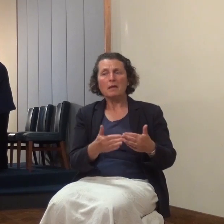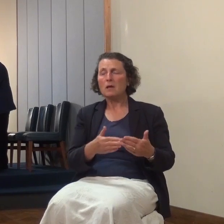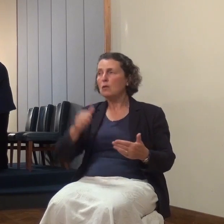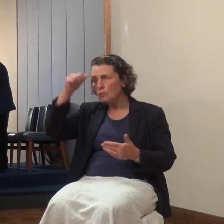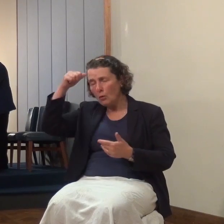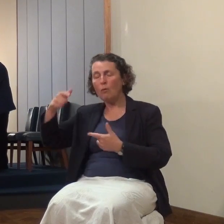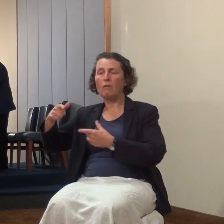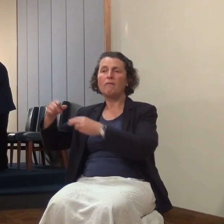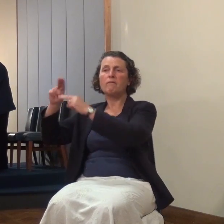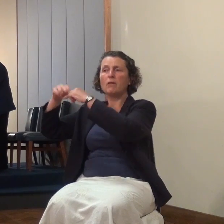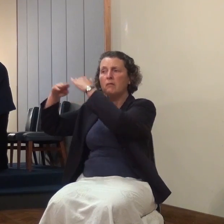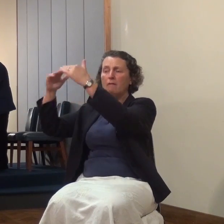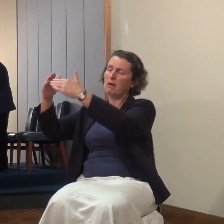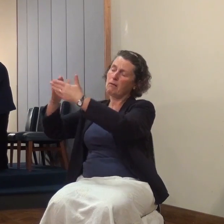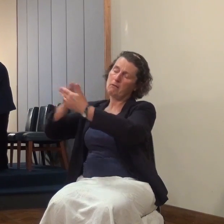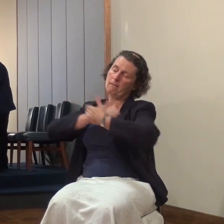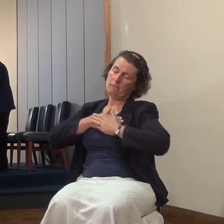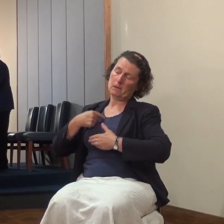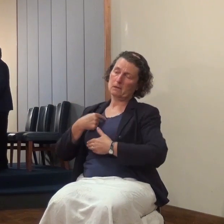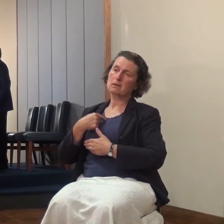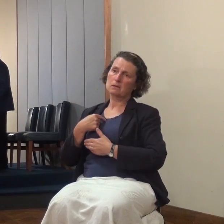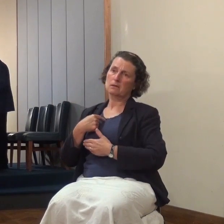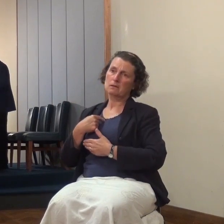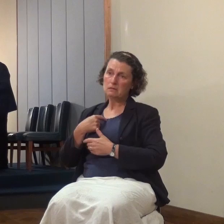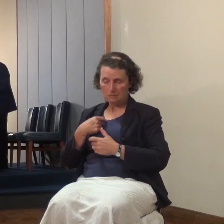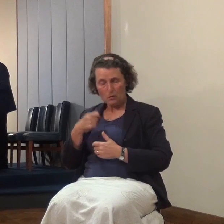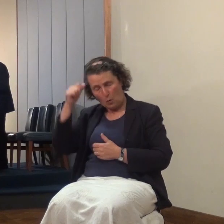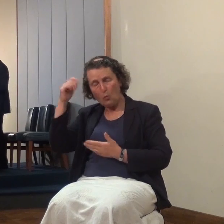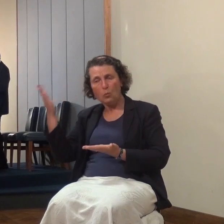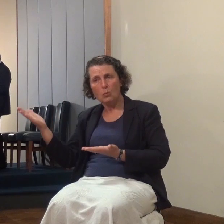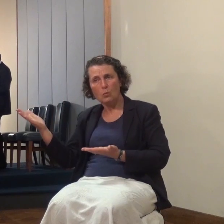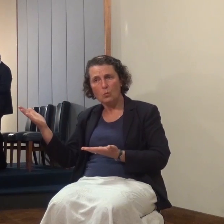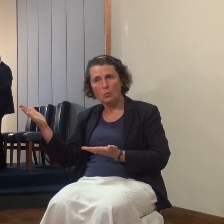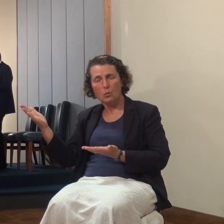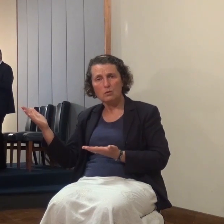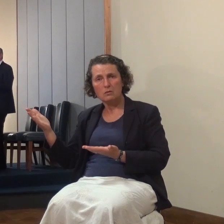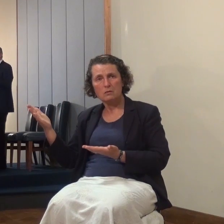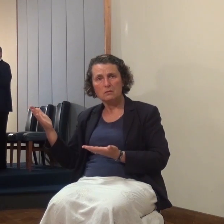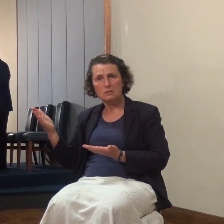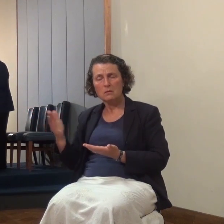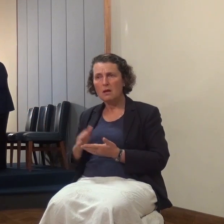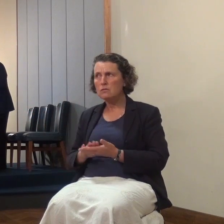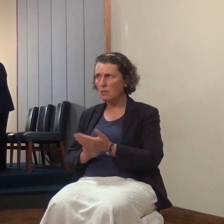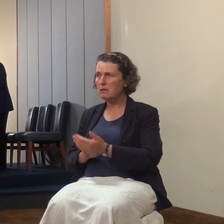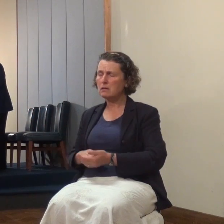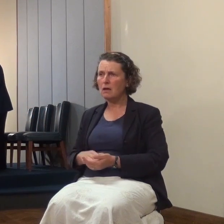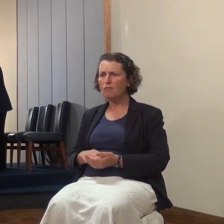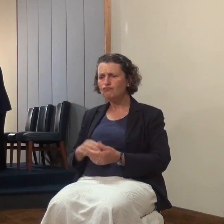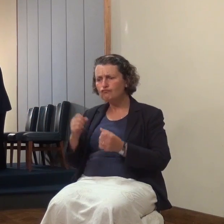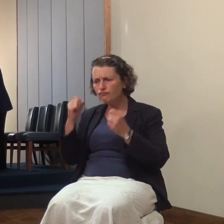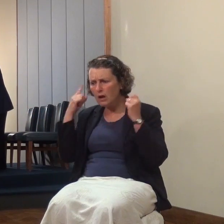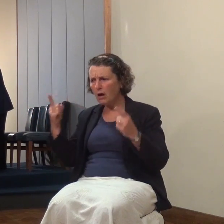in my Father's house above. That was a good check to the soul, that I really did believe that